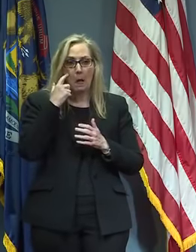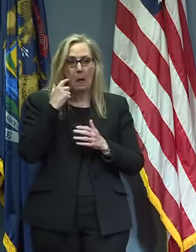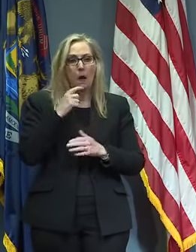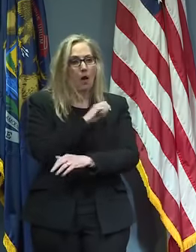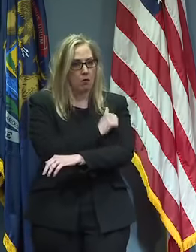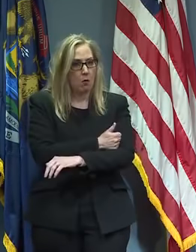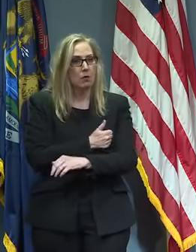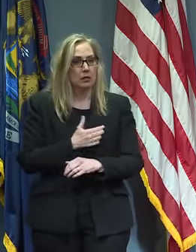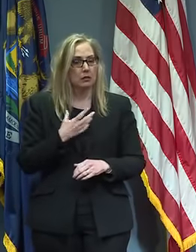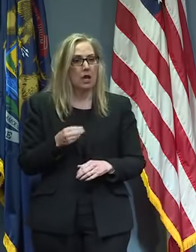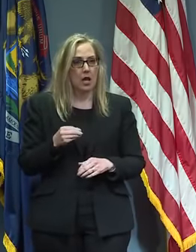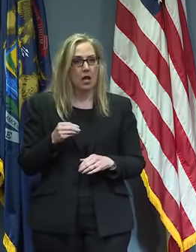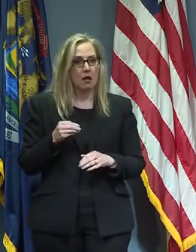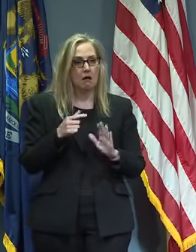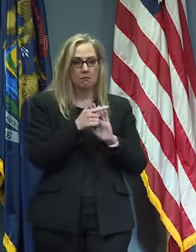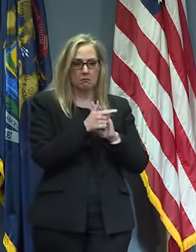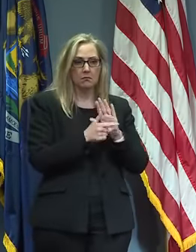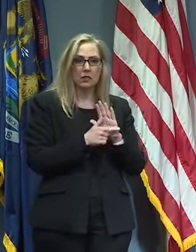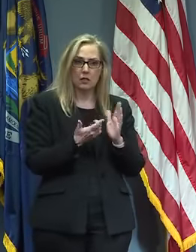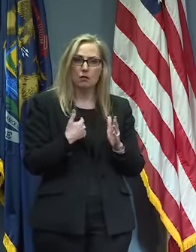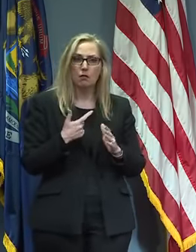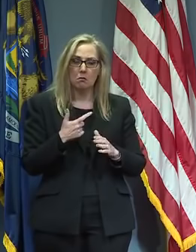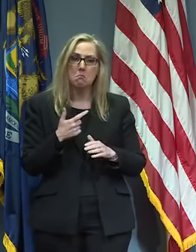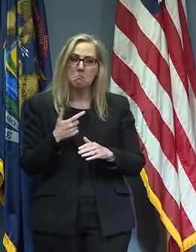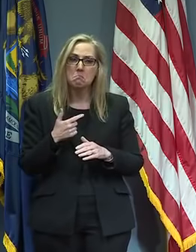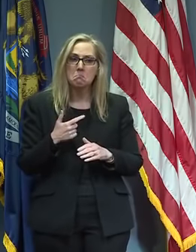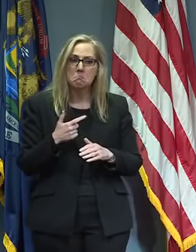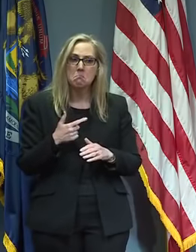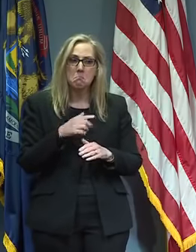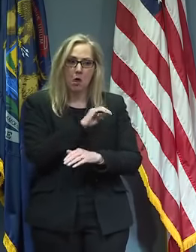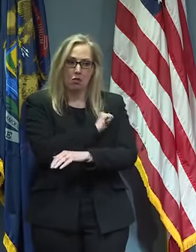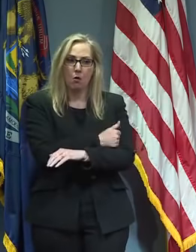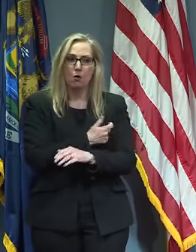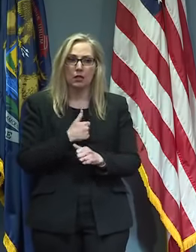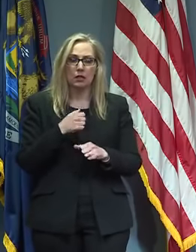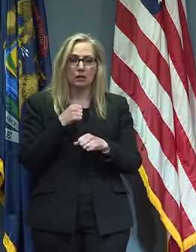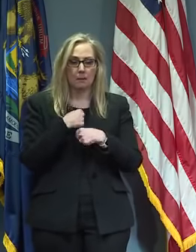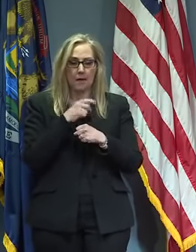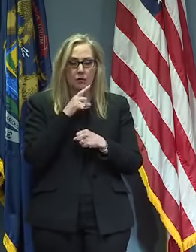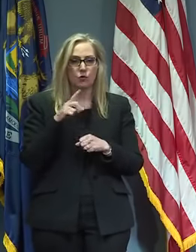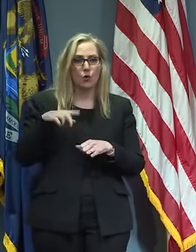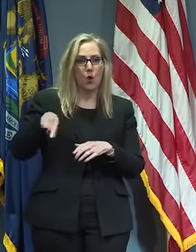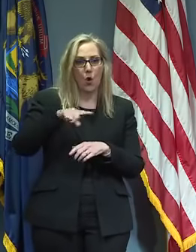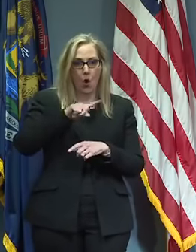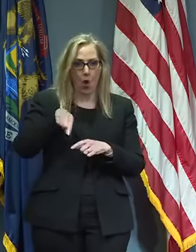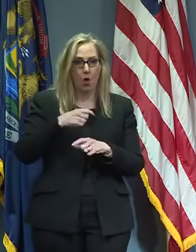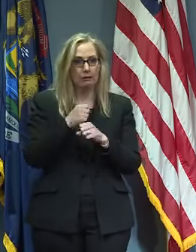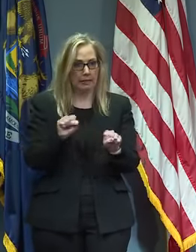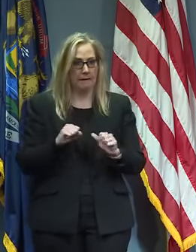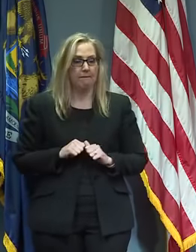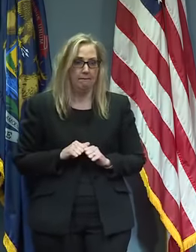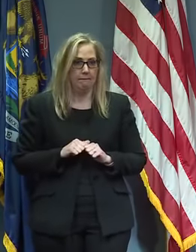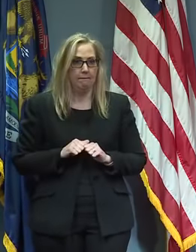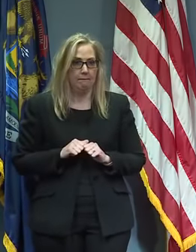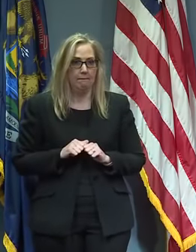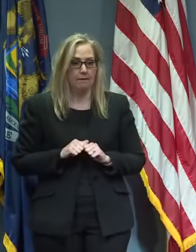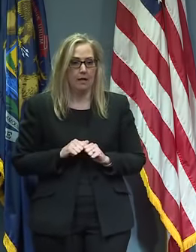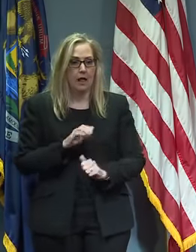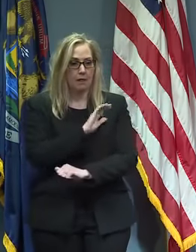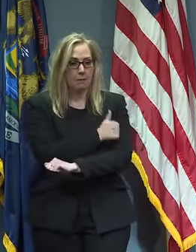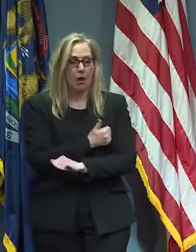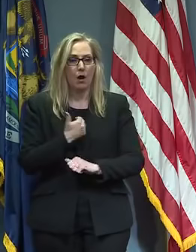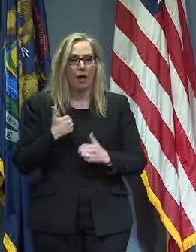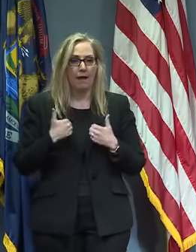statutory power to keep people safe as the governor of the state of Michigan. The emergency powers that I have as governor do